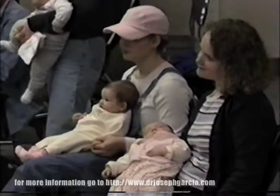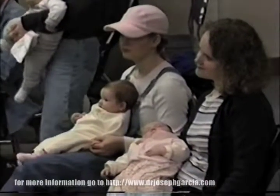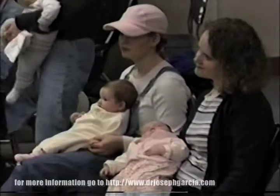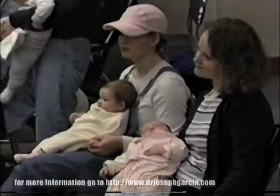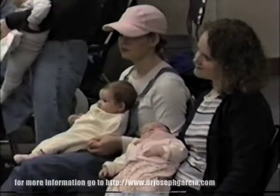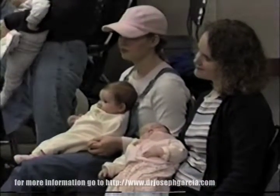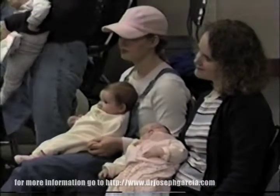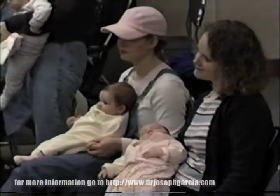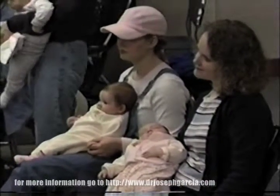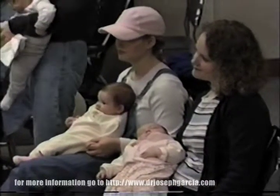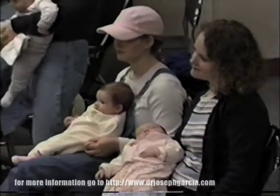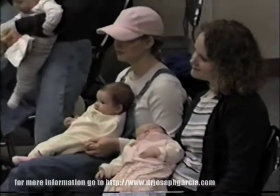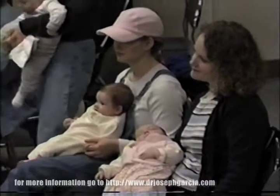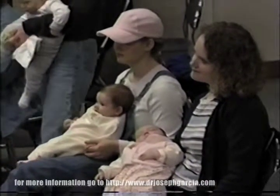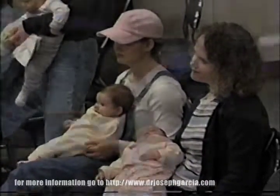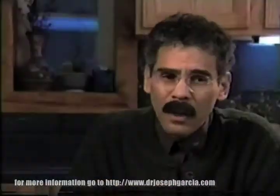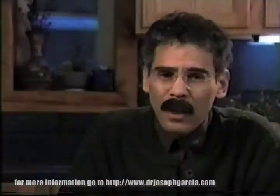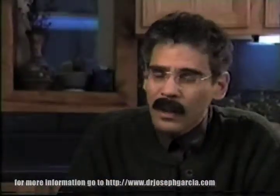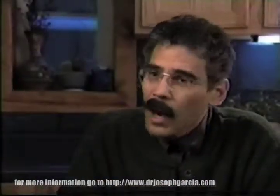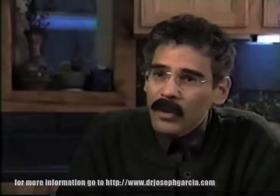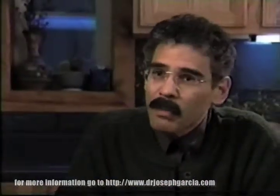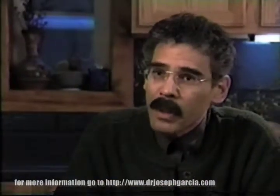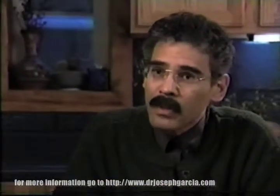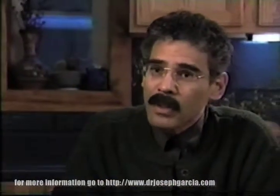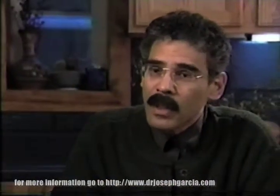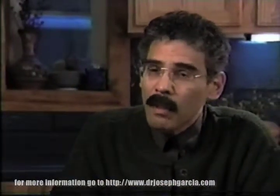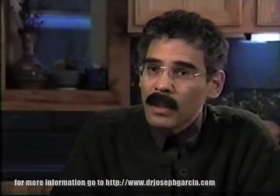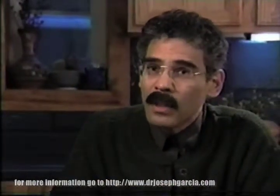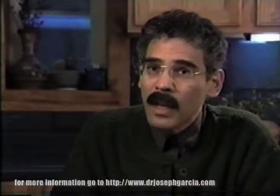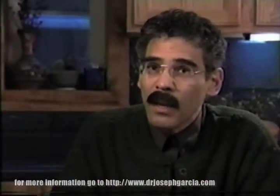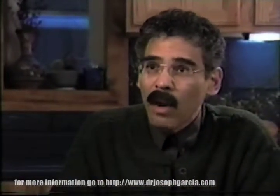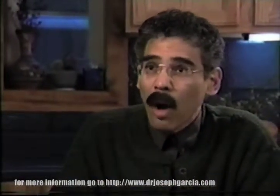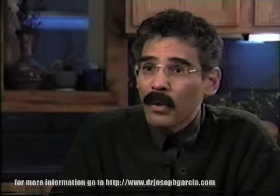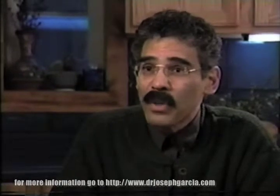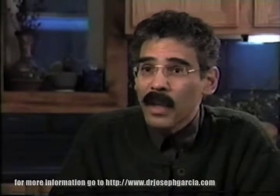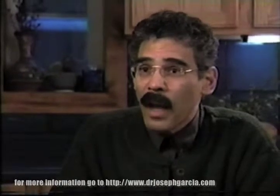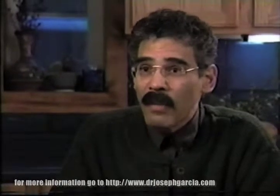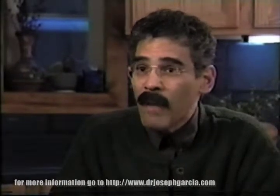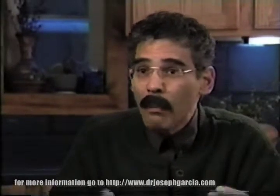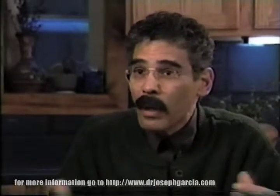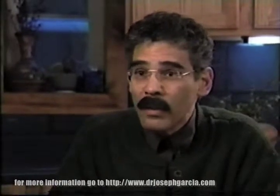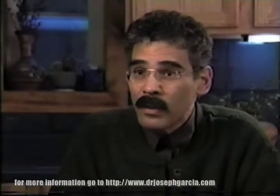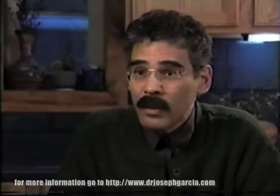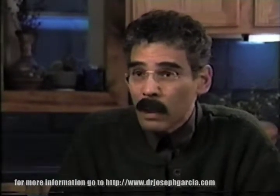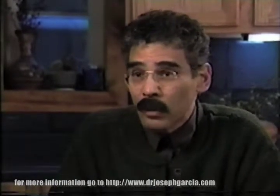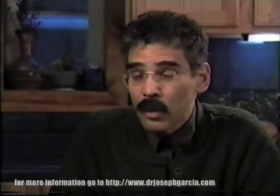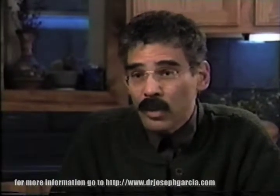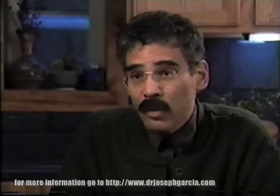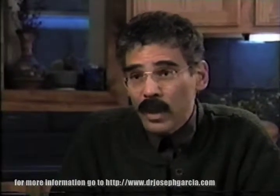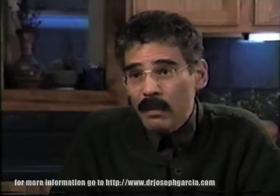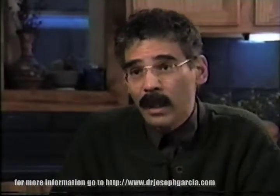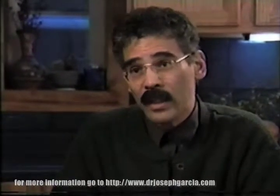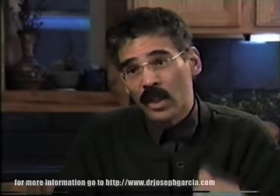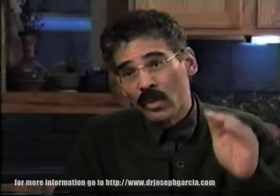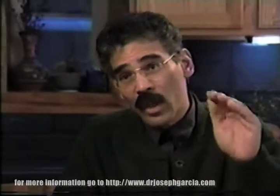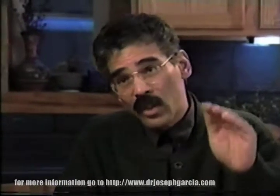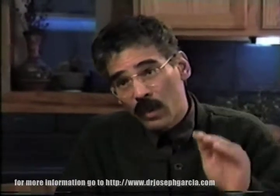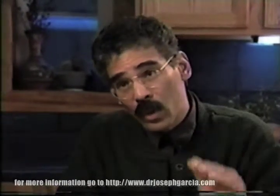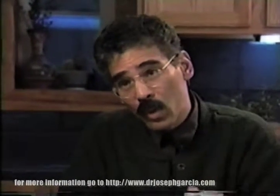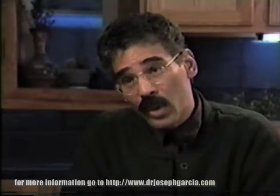But when they can communicate their needs, I've had countless parents tell me that they almost have evaporated the terrible 2s and 3s because that stress is reduced,